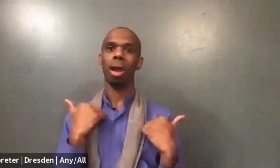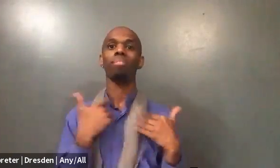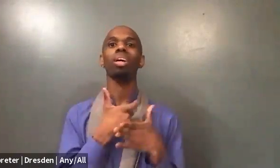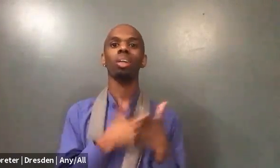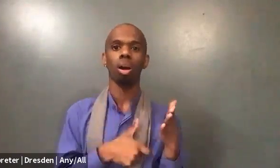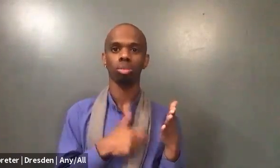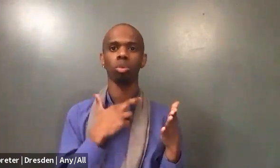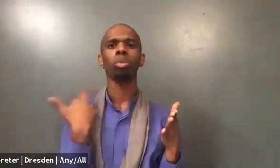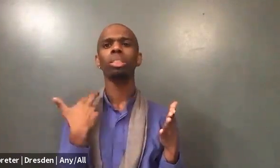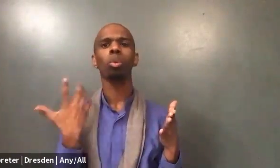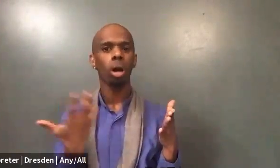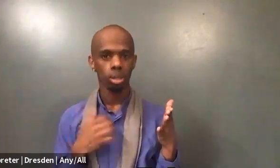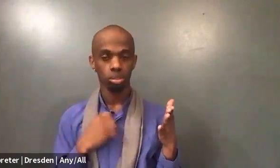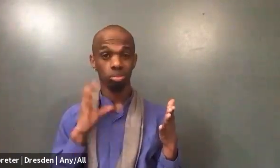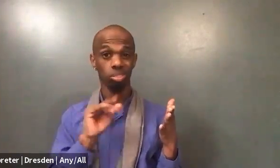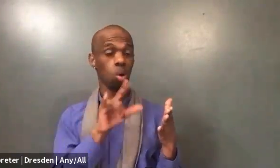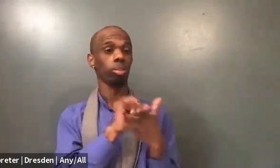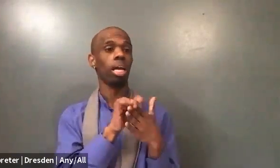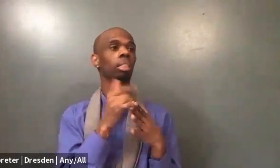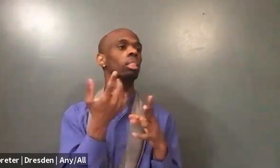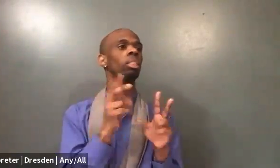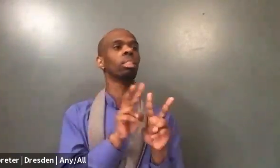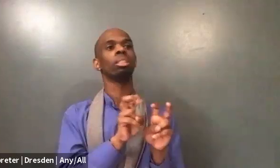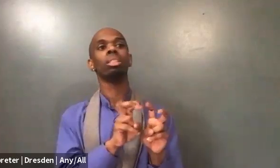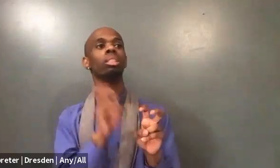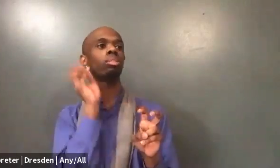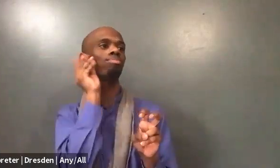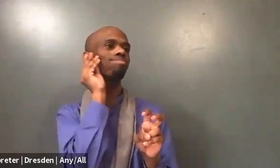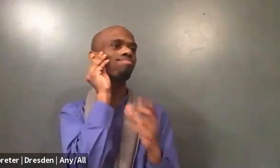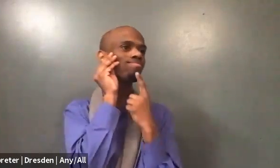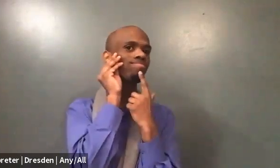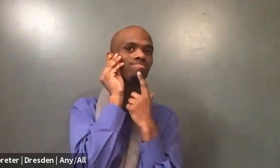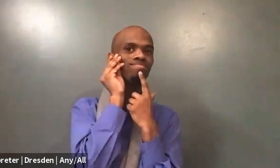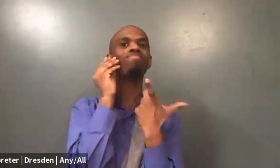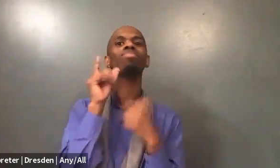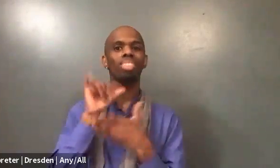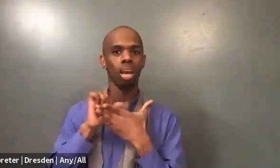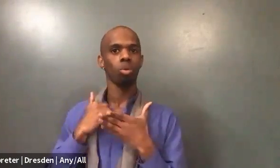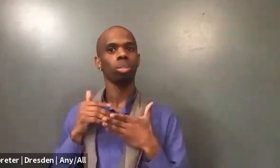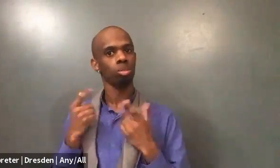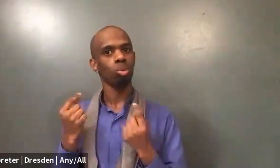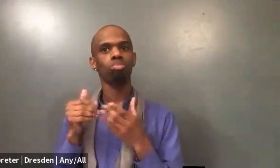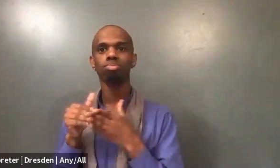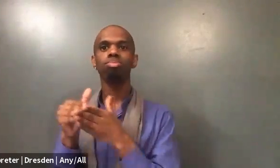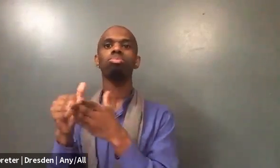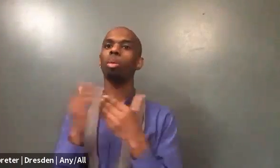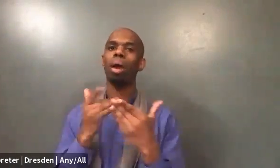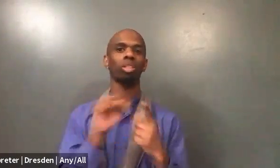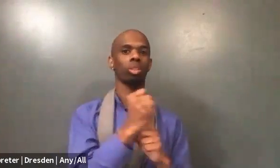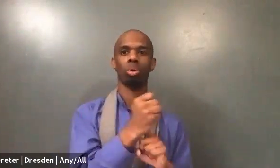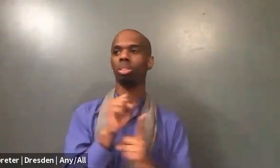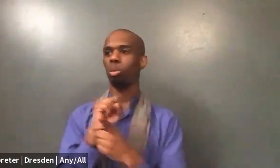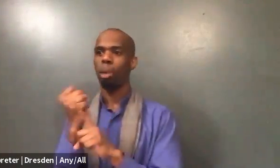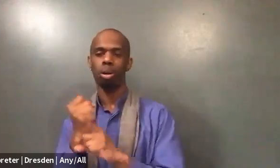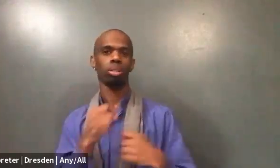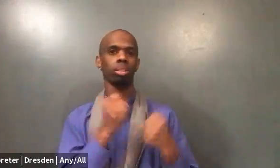that assessment continuously under all these different circumstances. We're making that assessment, whether it's safe and how much support are we going